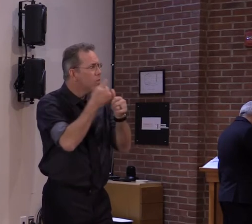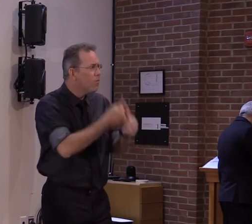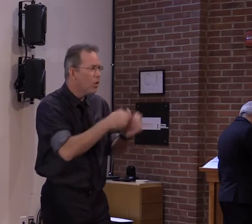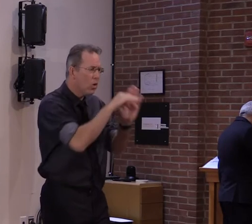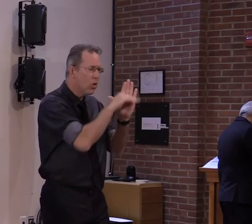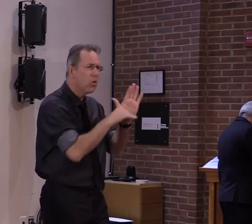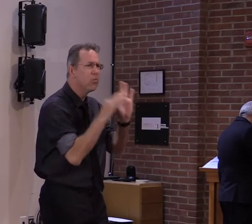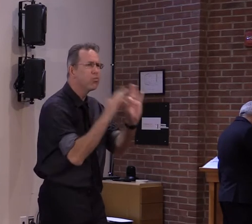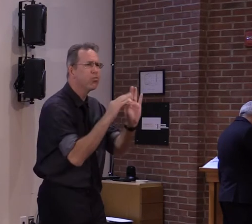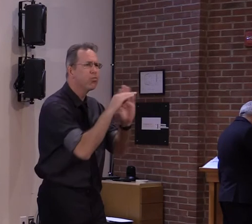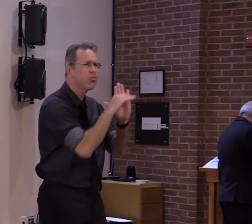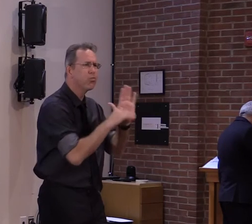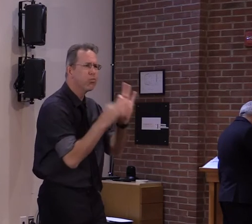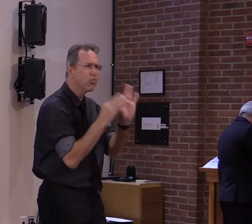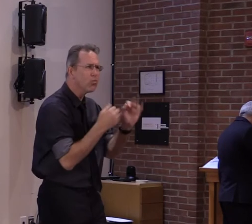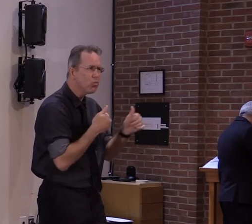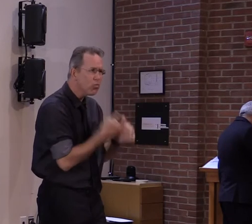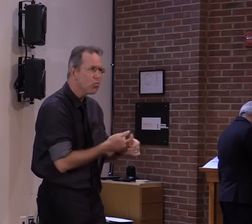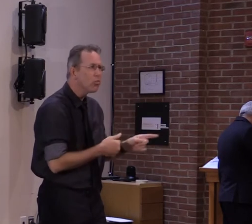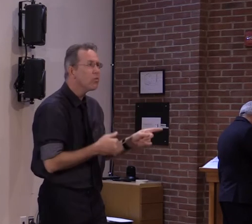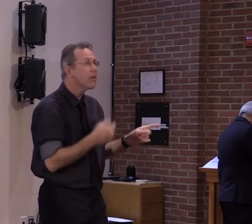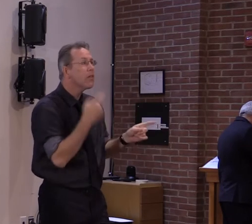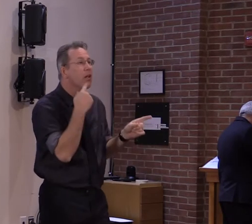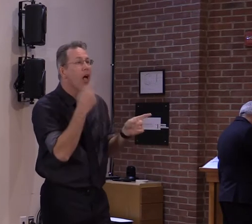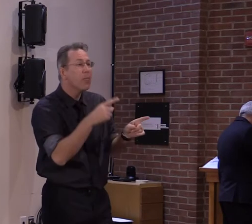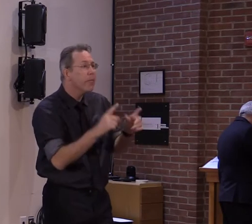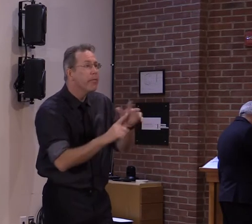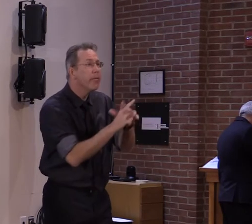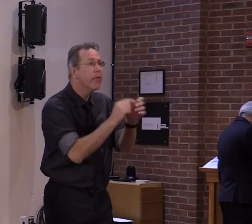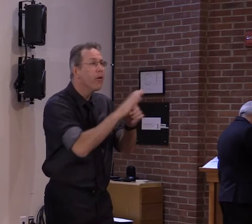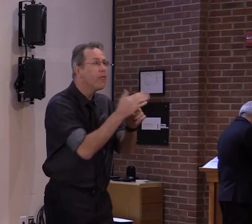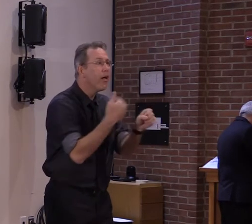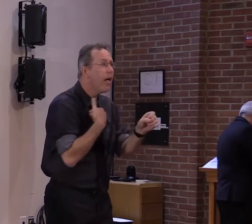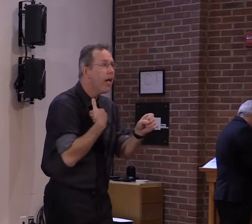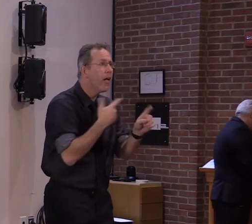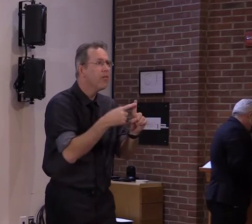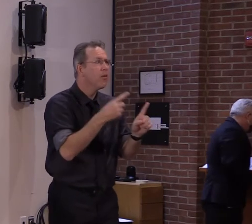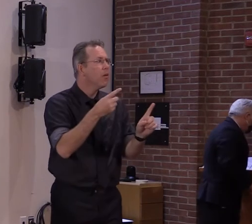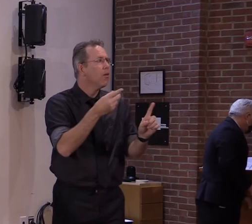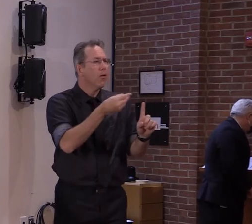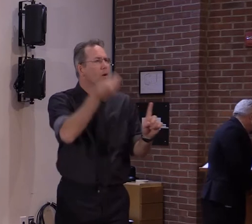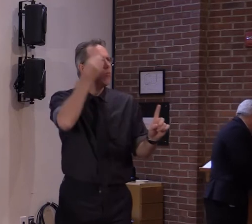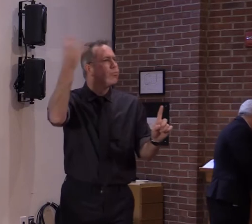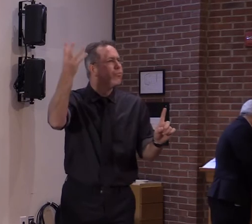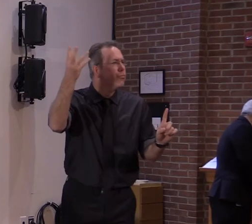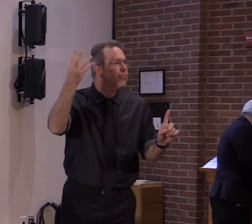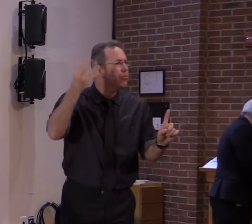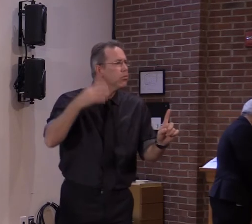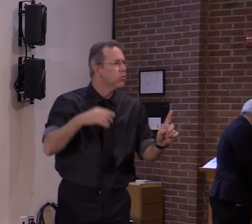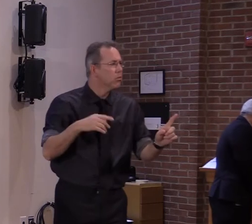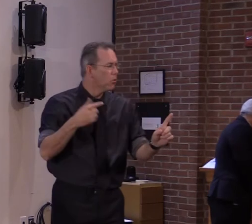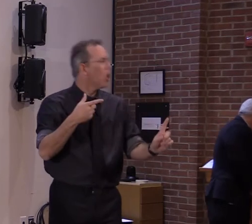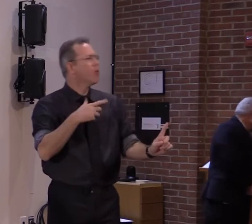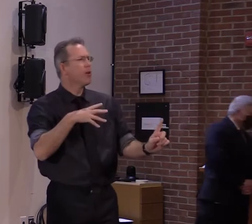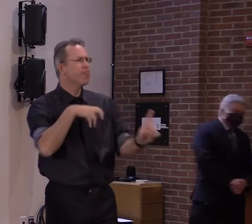any complaint about those educational facilities, it's that our guidance is too voluminous because we've been